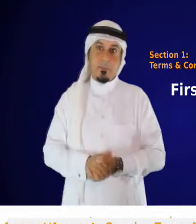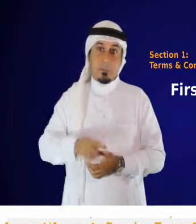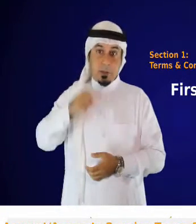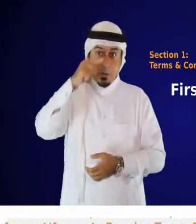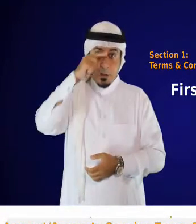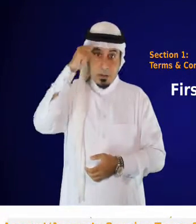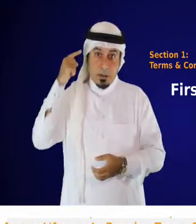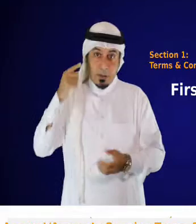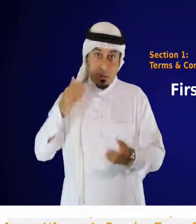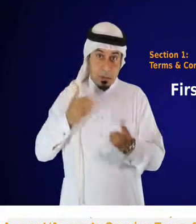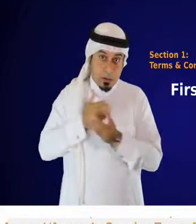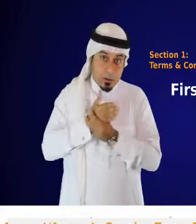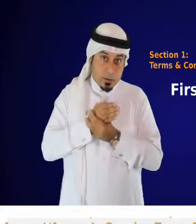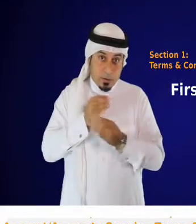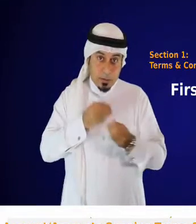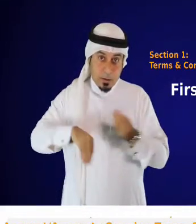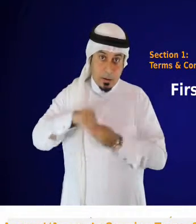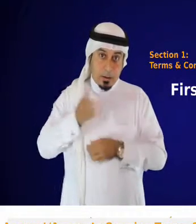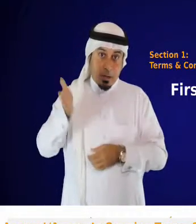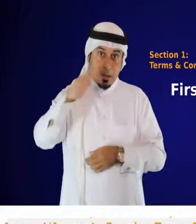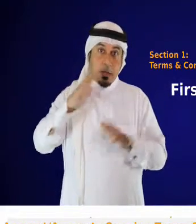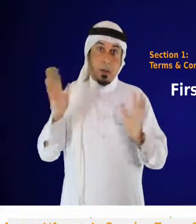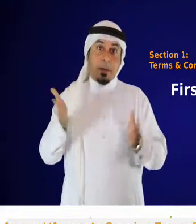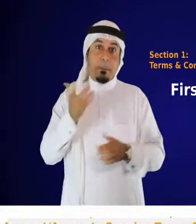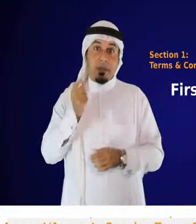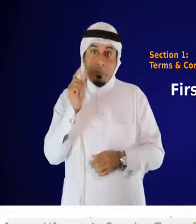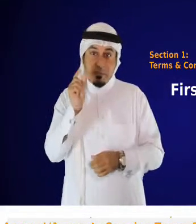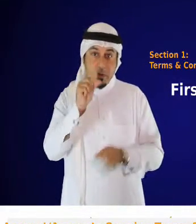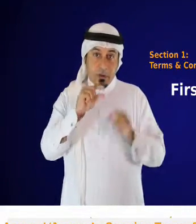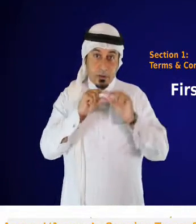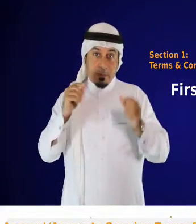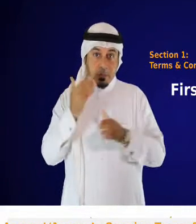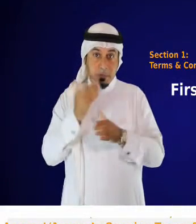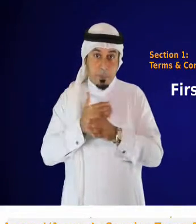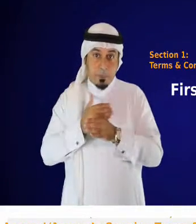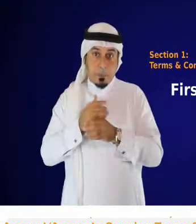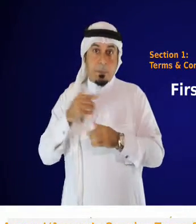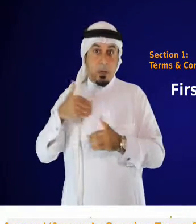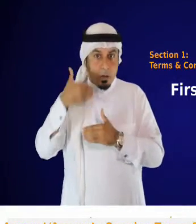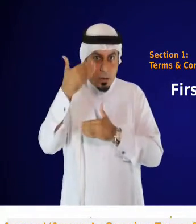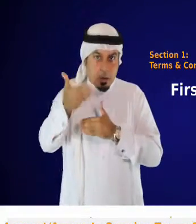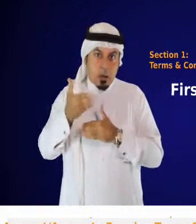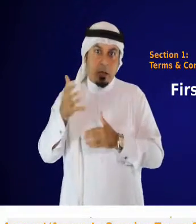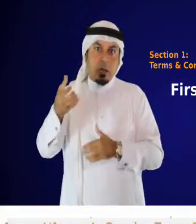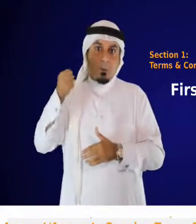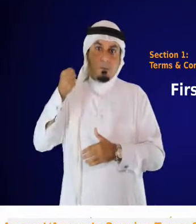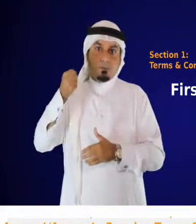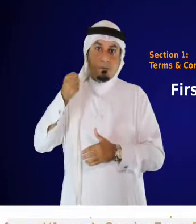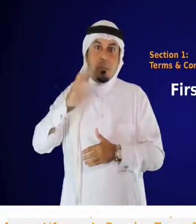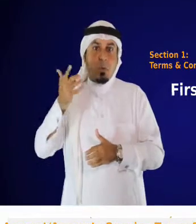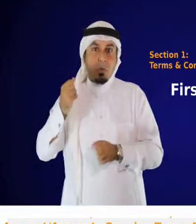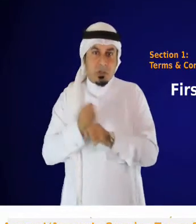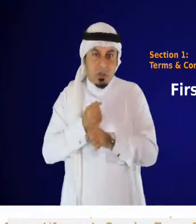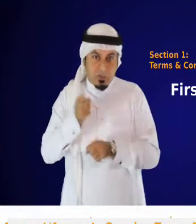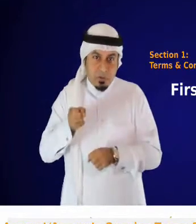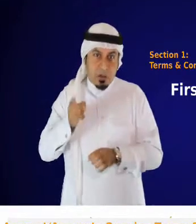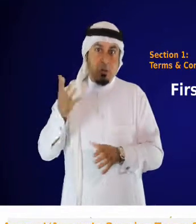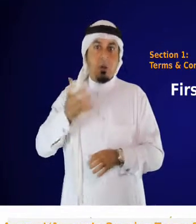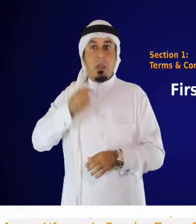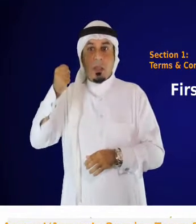4. In case of changes on the account elements for reasons following entry of such elements or posting wrongful entries,